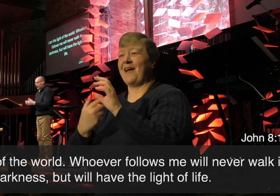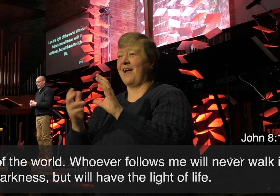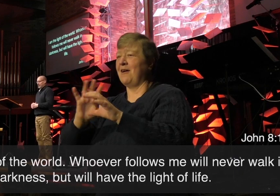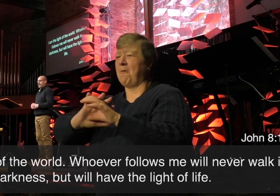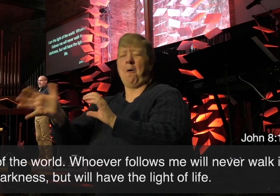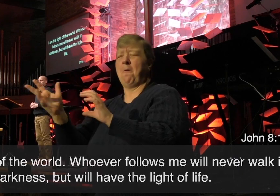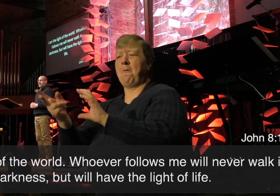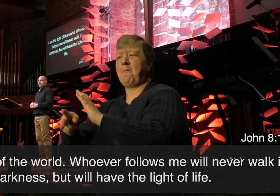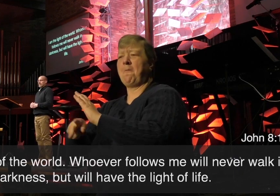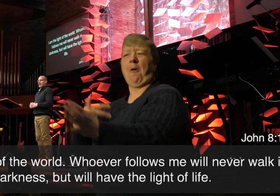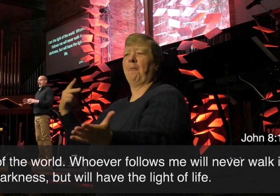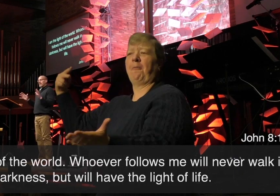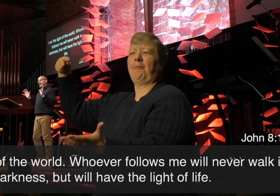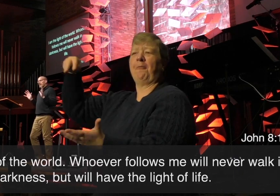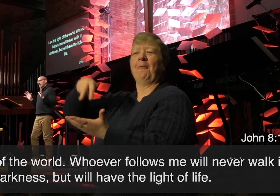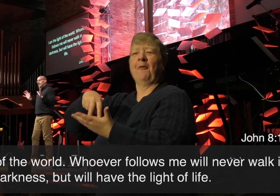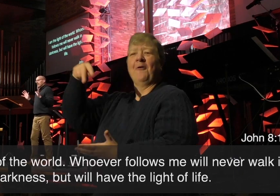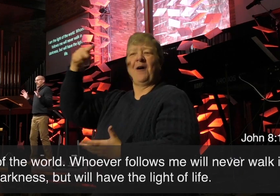of the world.